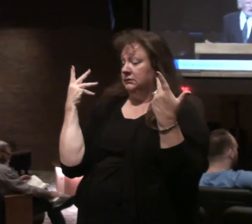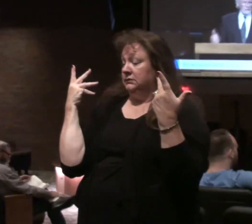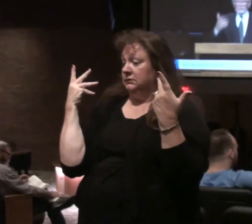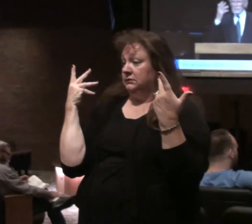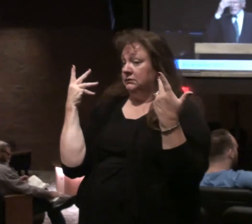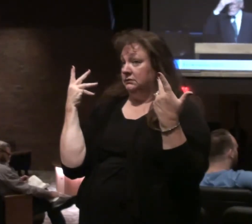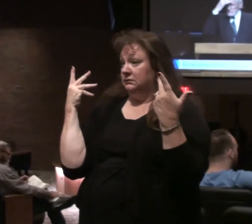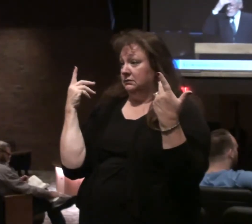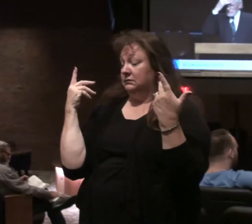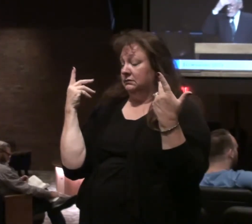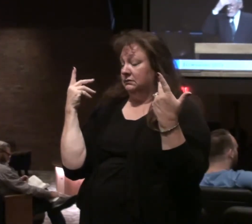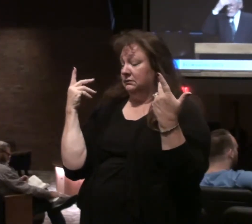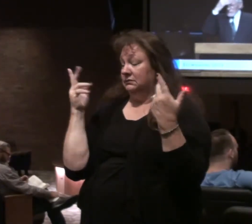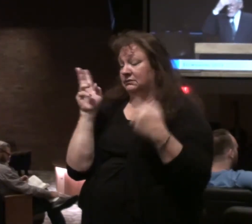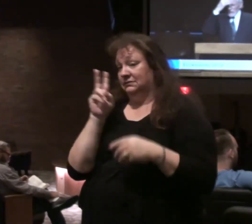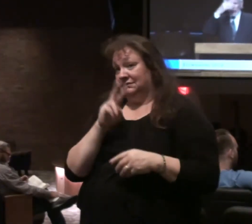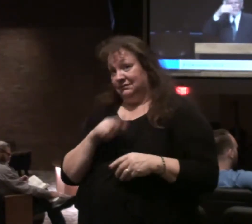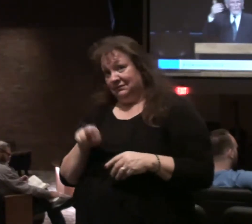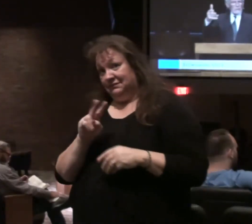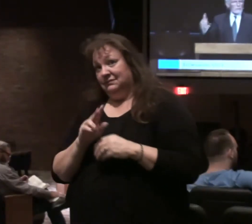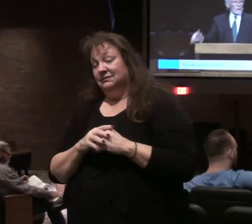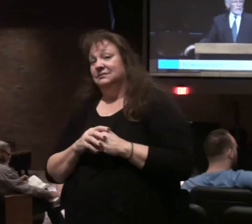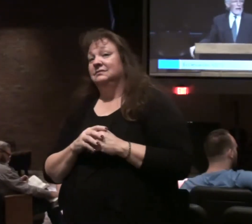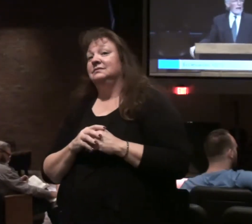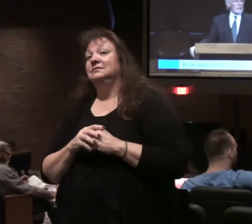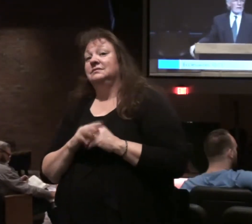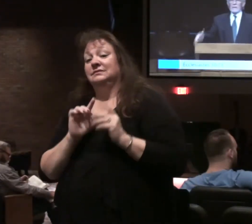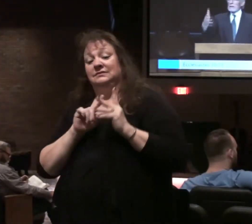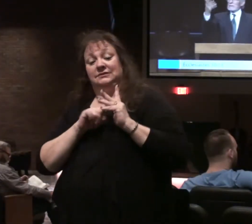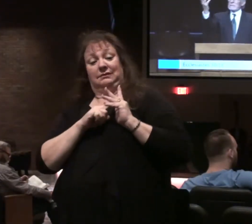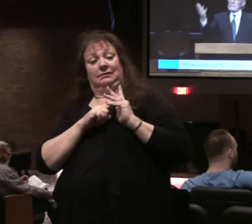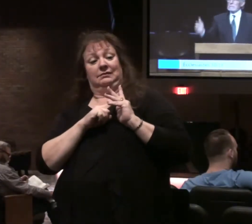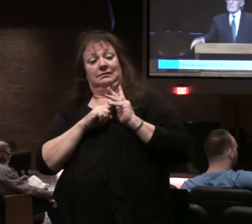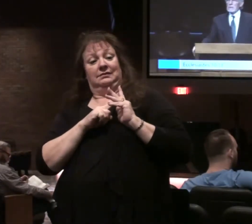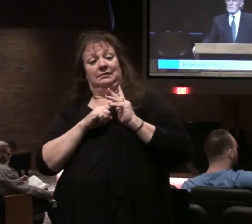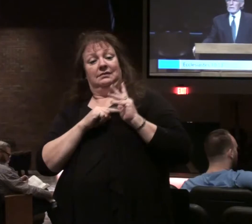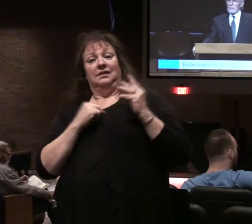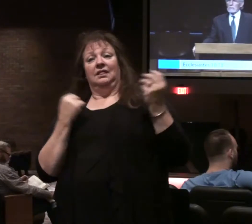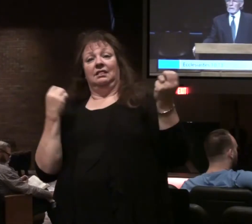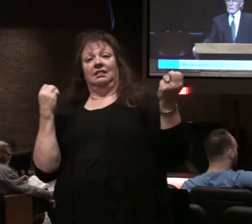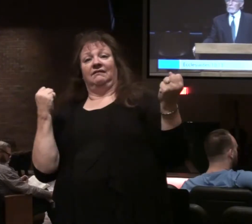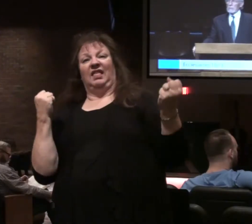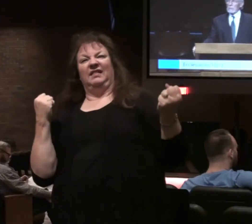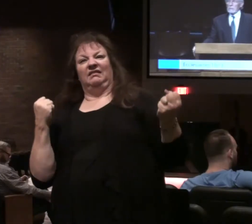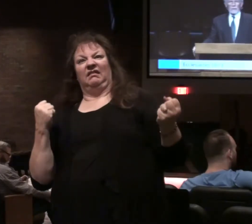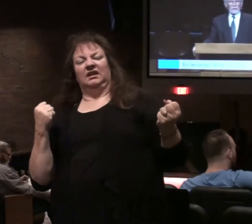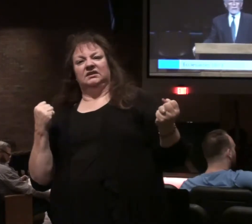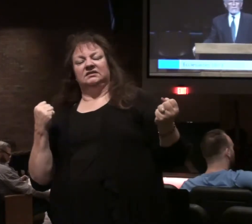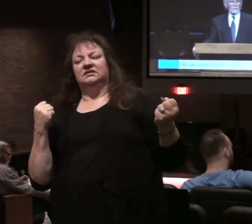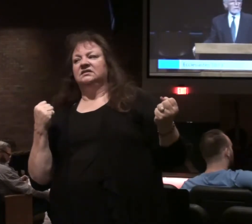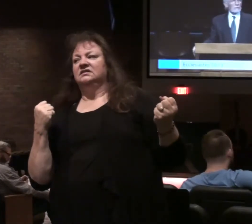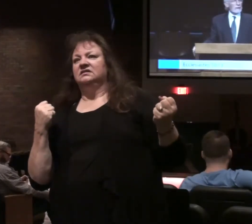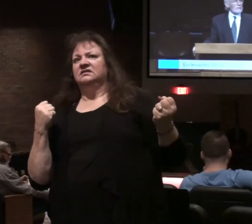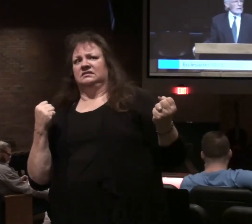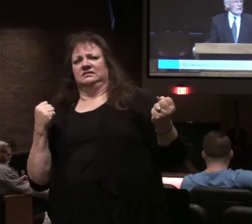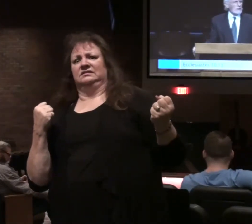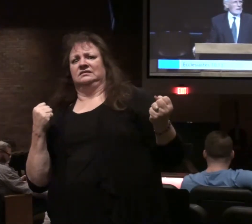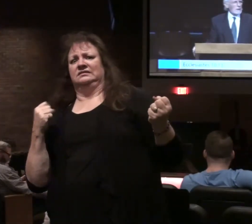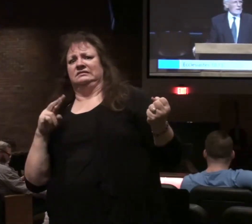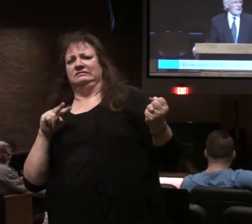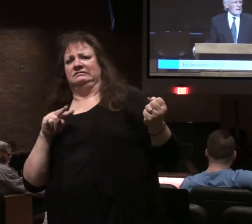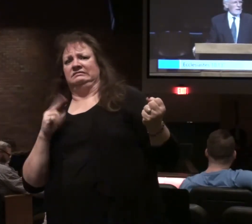look at that, you look and you see how things started out, even in, you look and see things are going